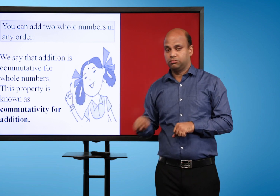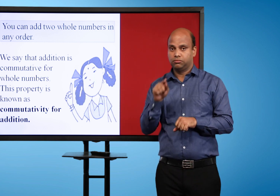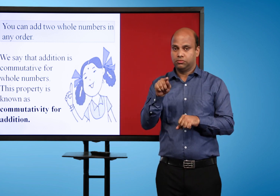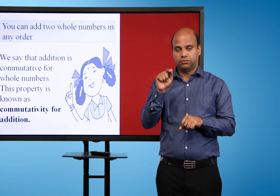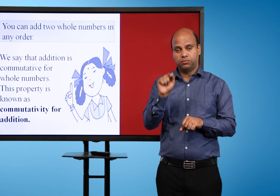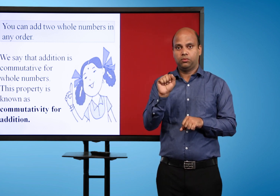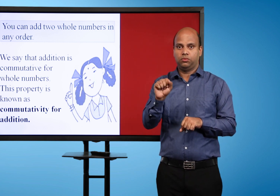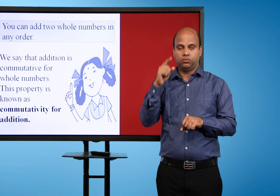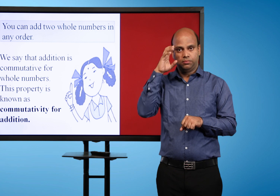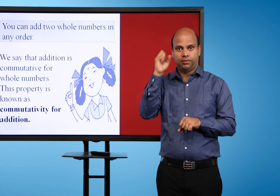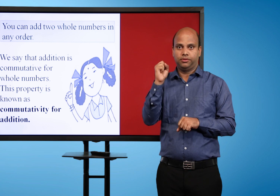This property is known as